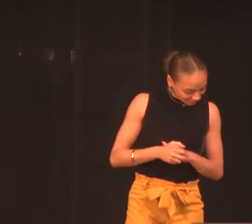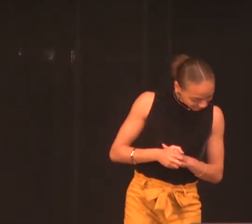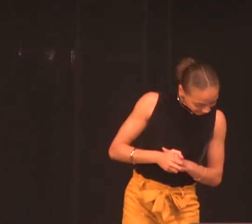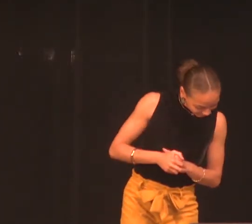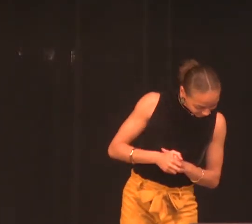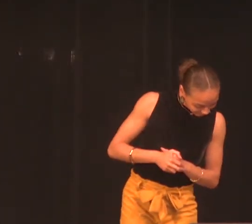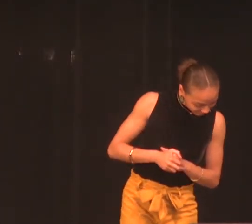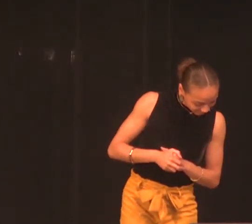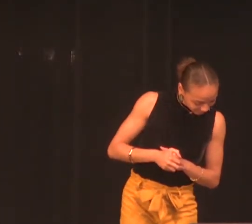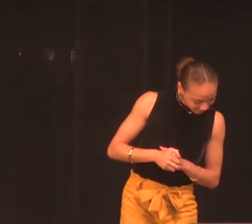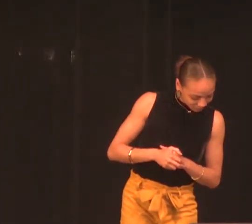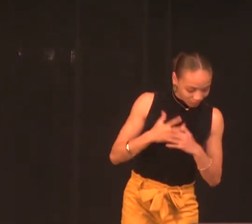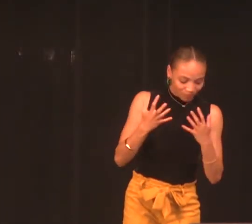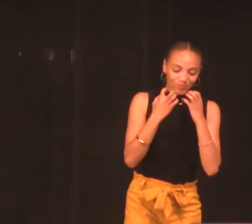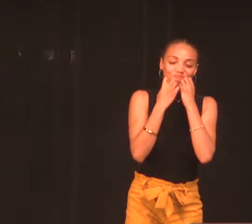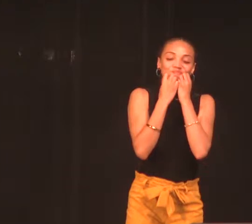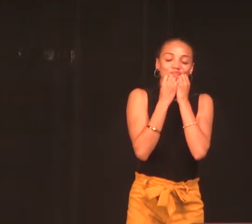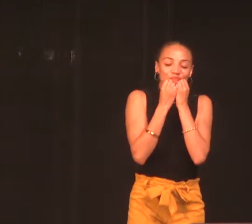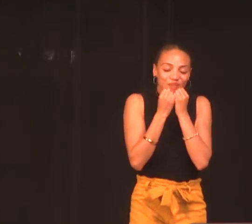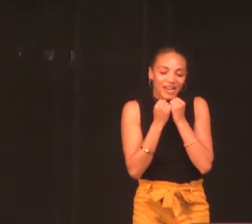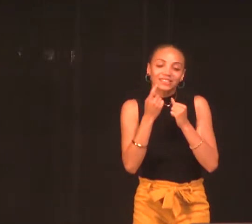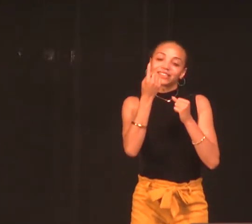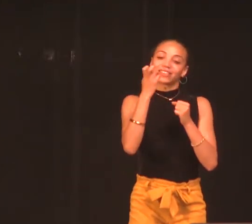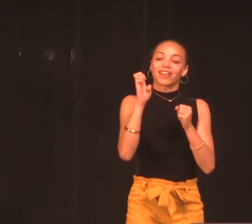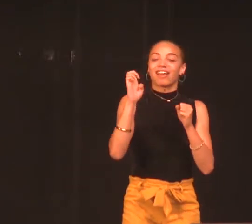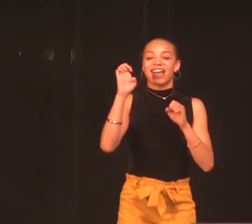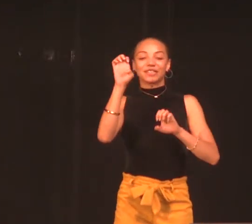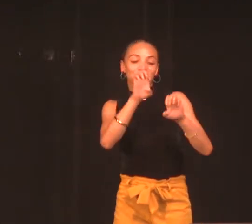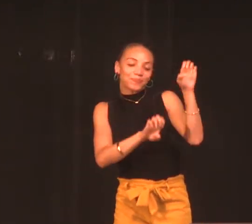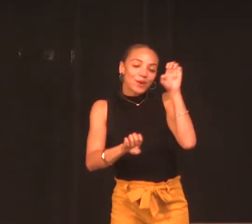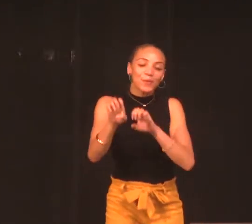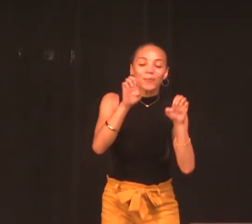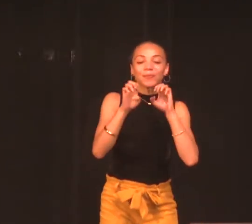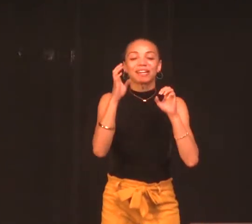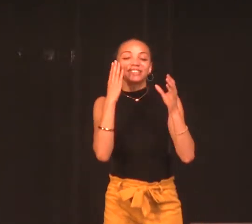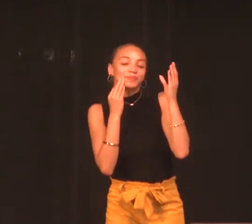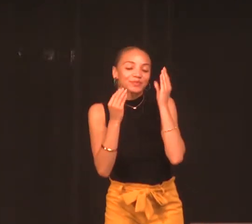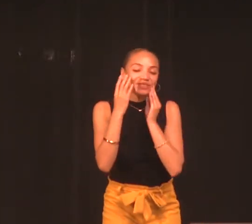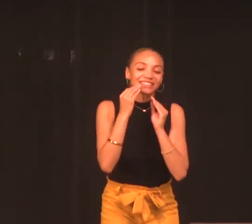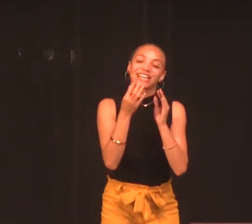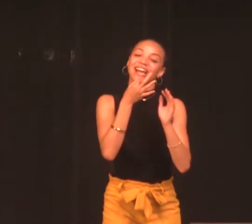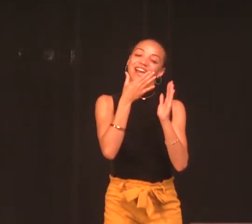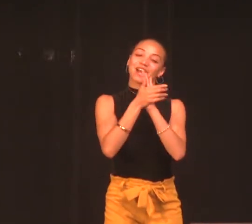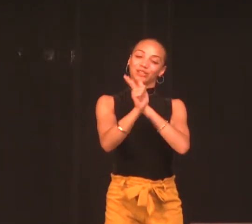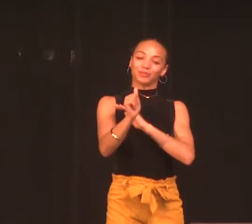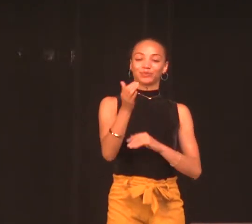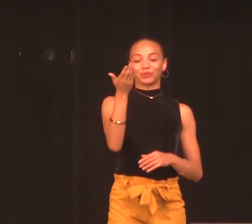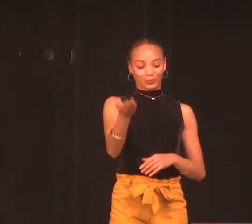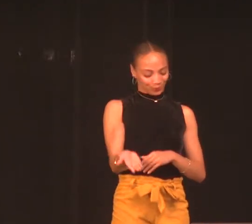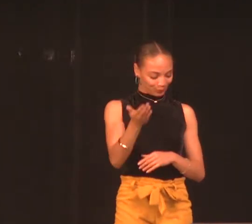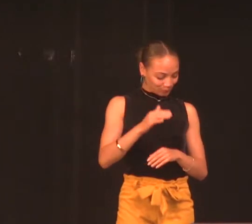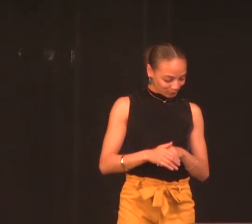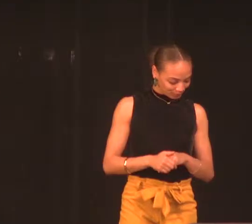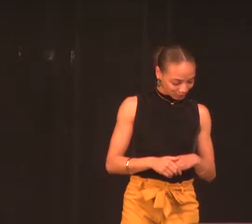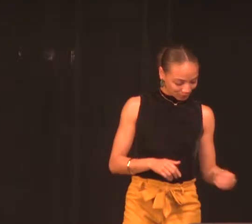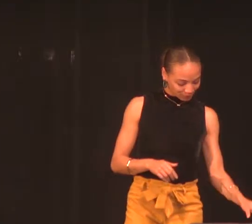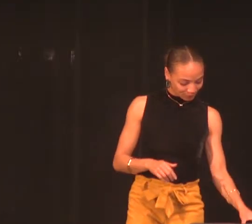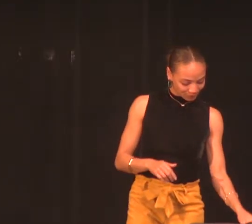be uninformed. Don't be afraid to learn something new. Experiment, experience, and become an